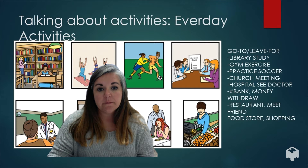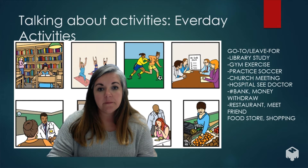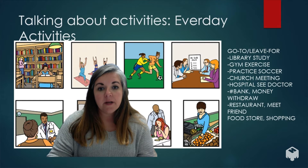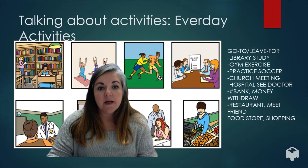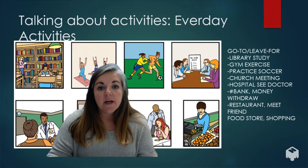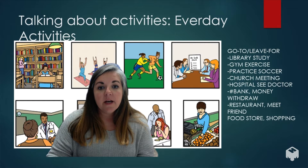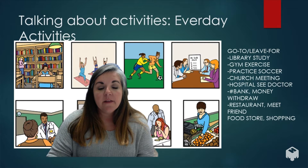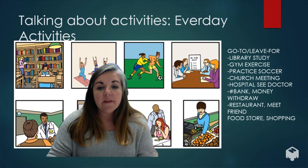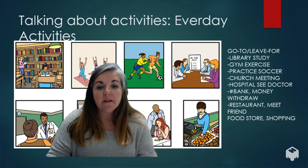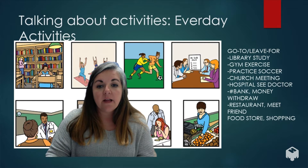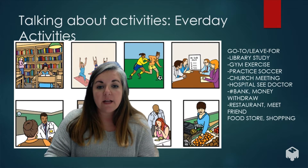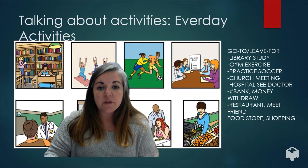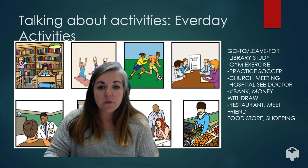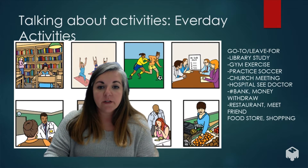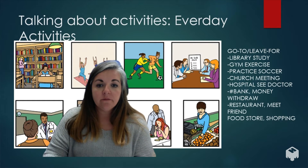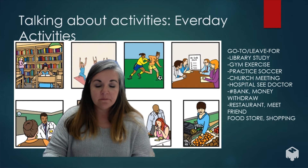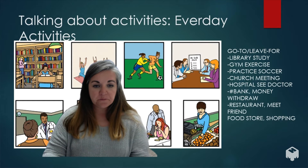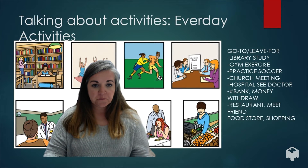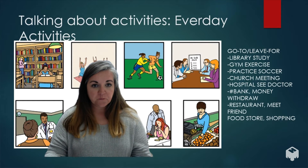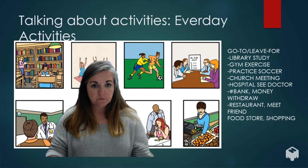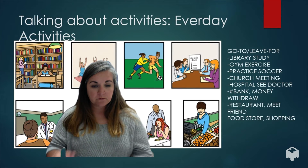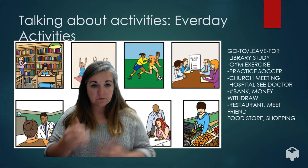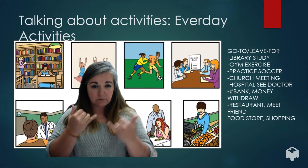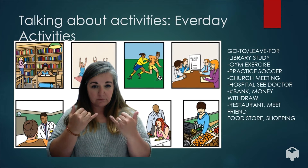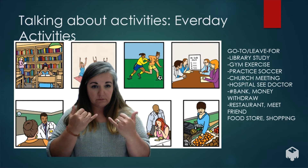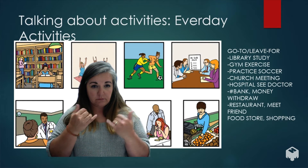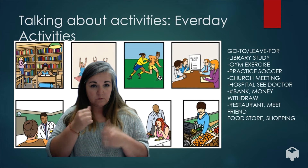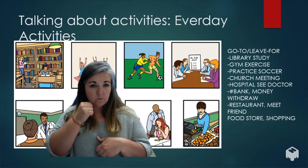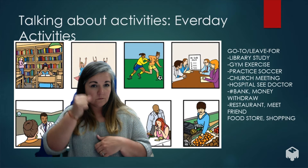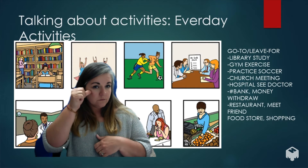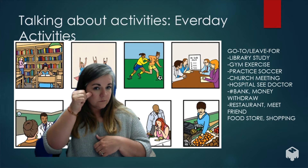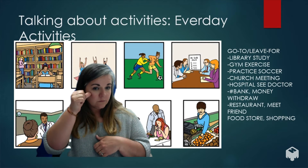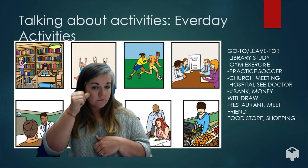Okay. And then the last one,